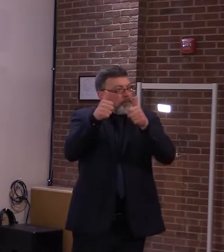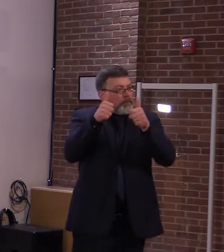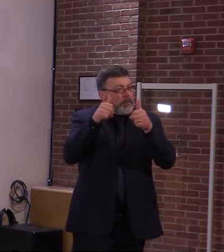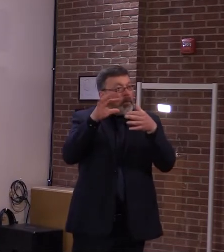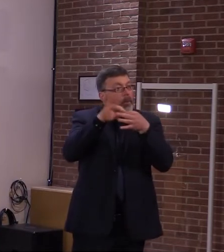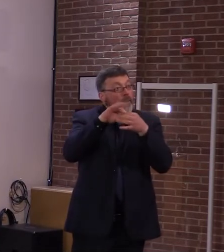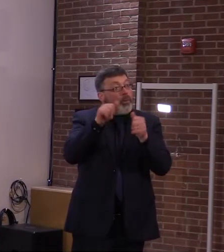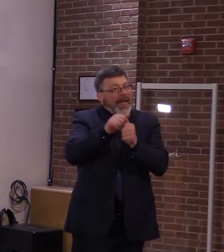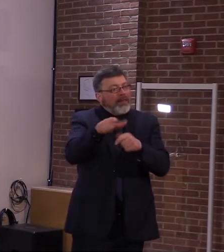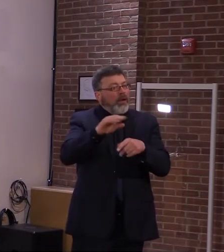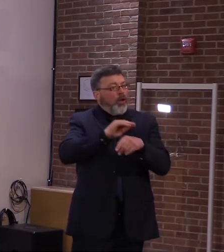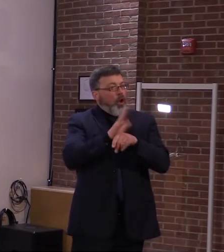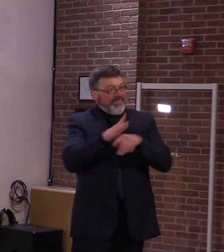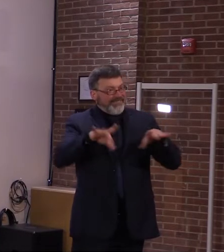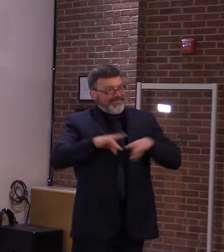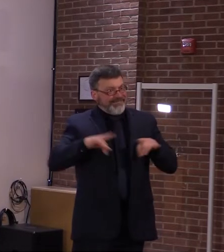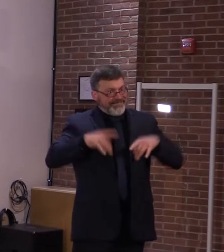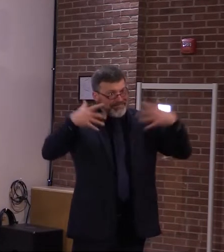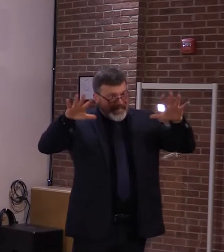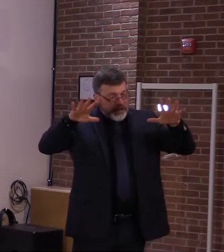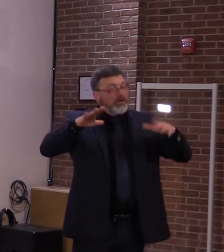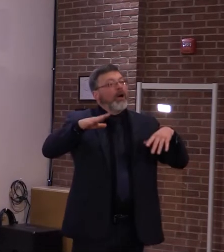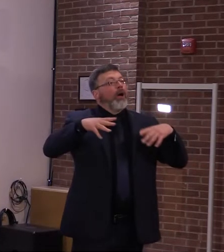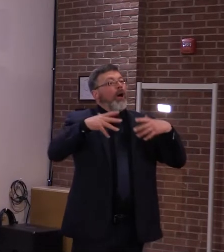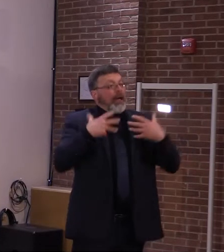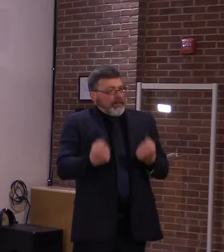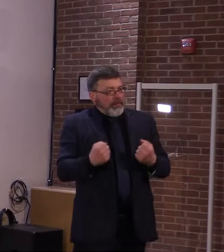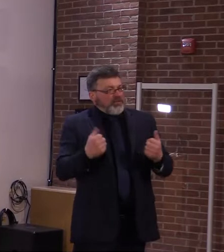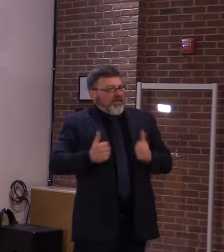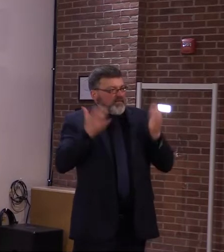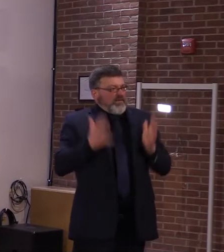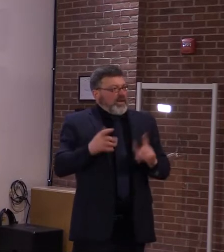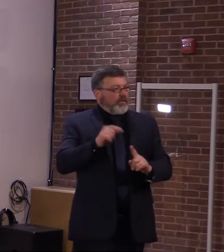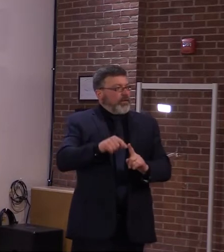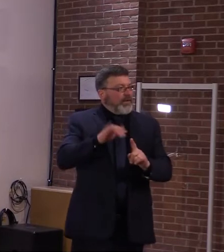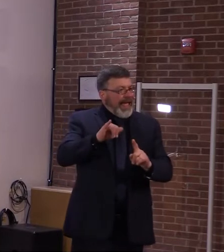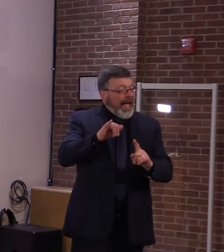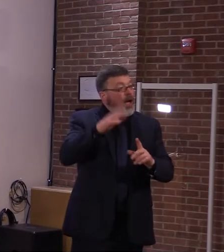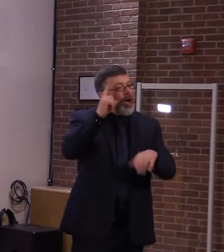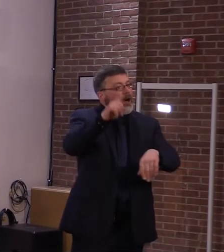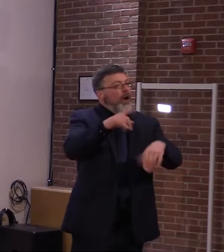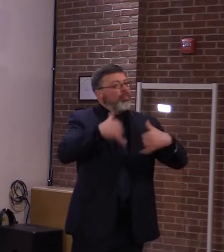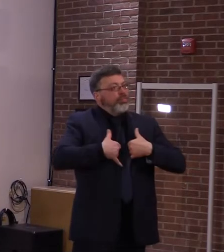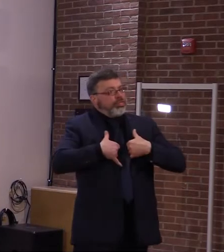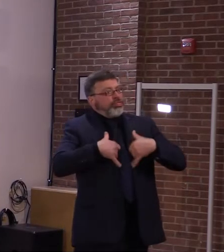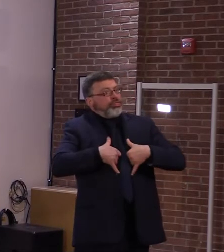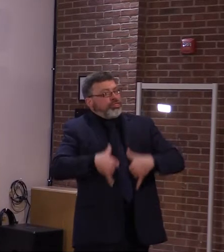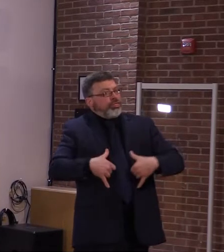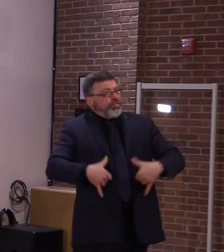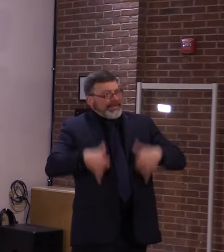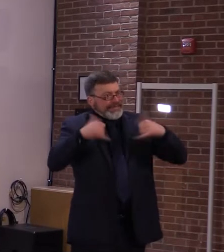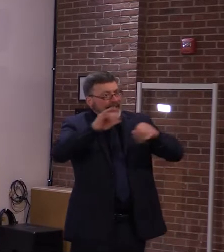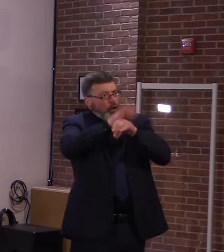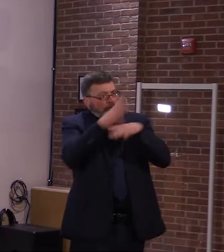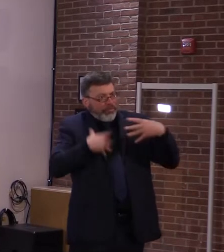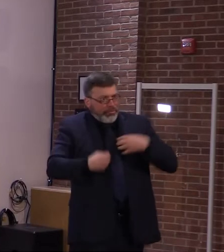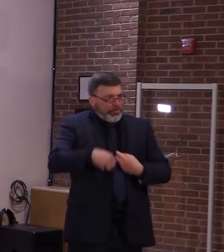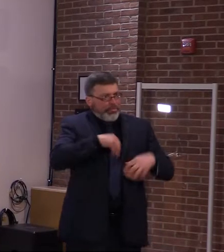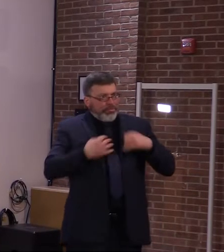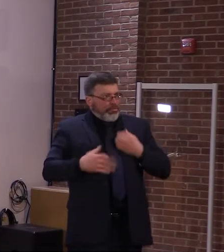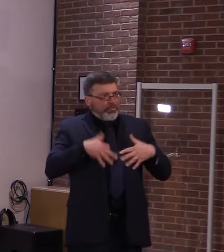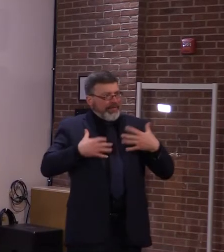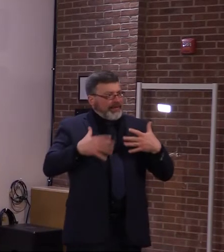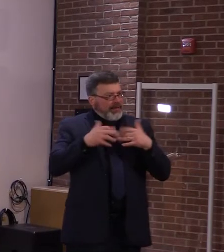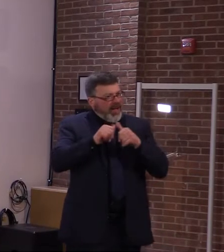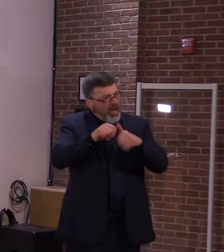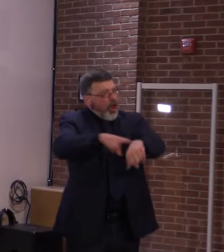months after they've been sick. I was wondering, is the health department monitoring or plan to monitoring COVID survivors